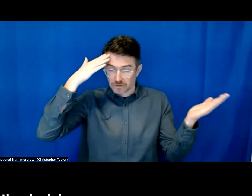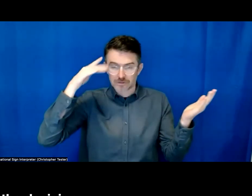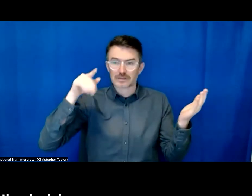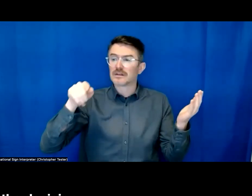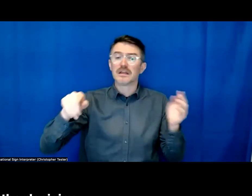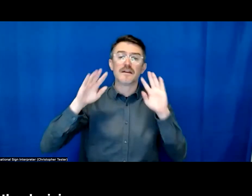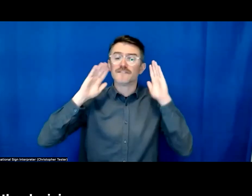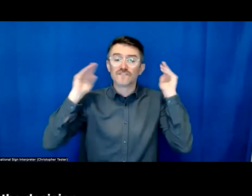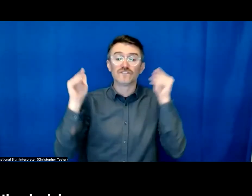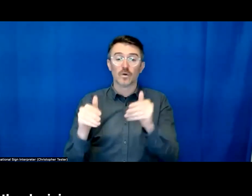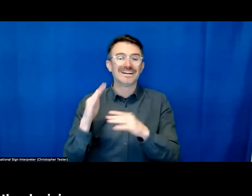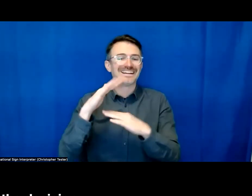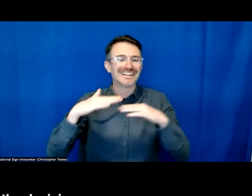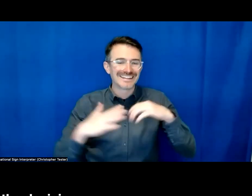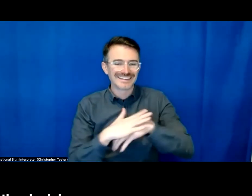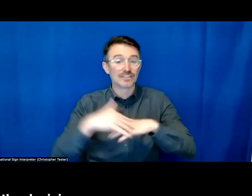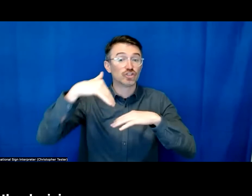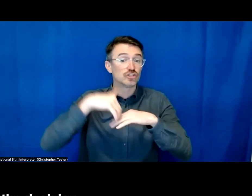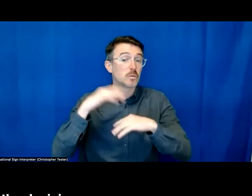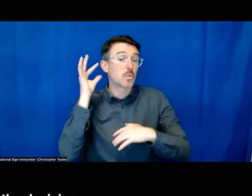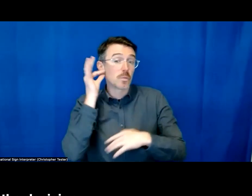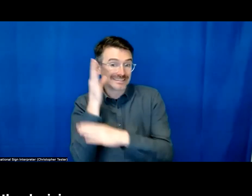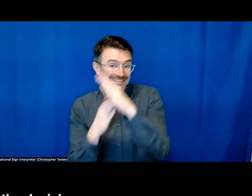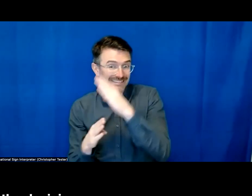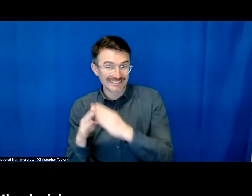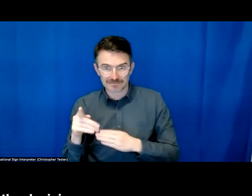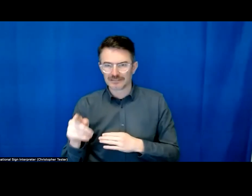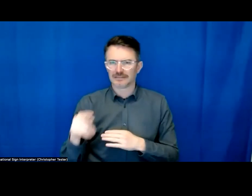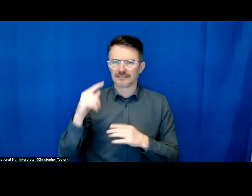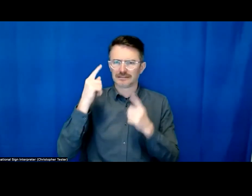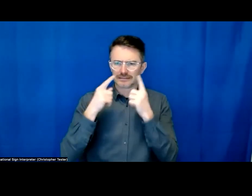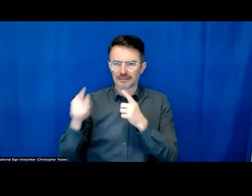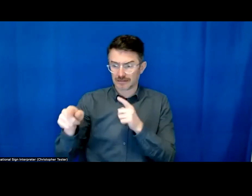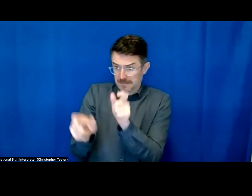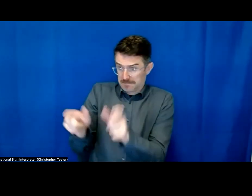part in the decision-making process on the climate actions.